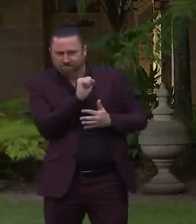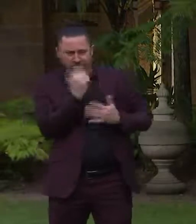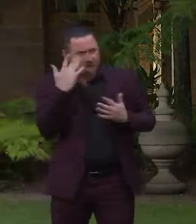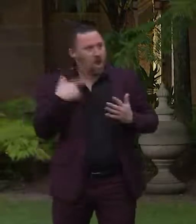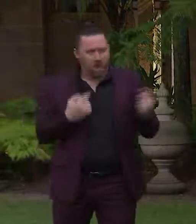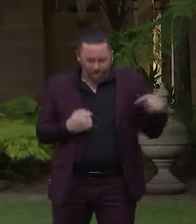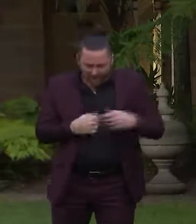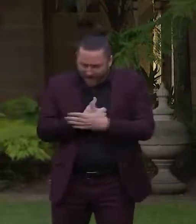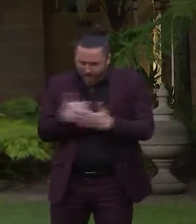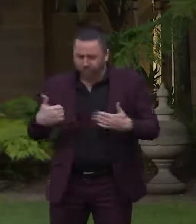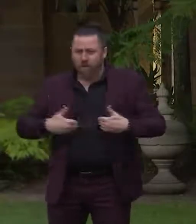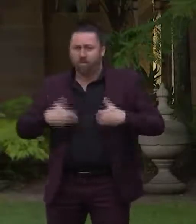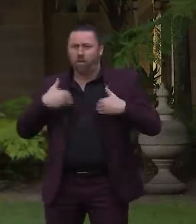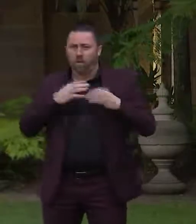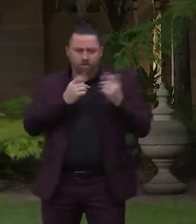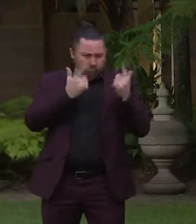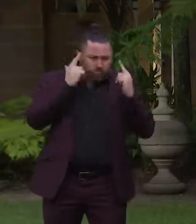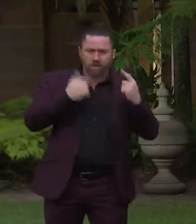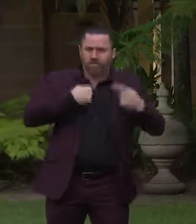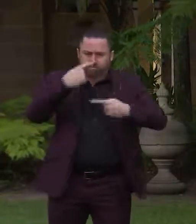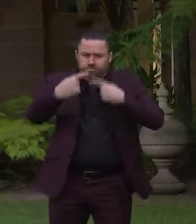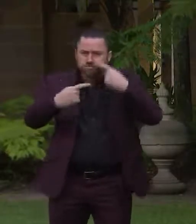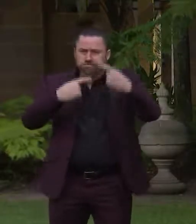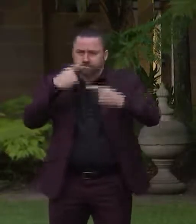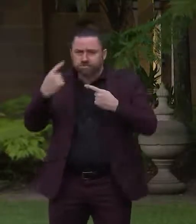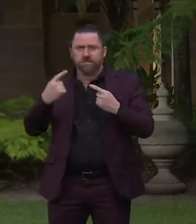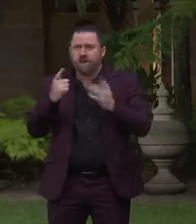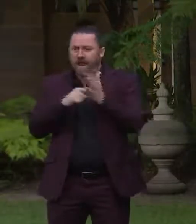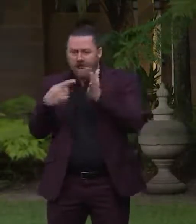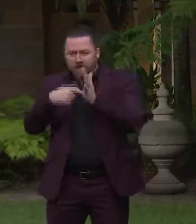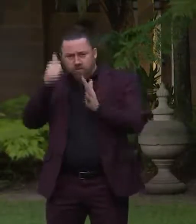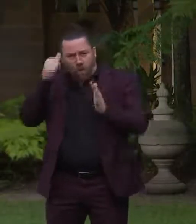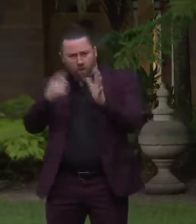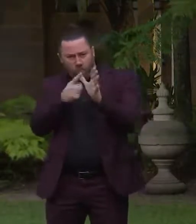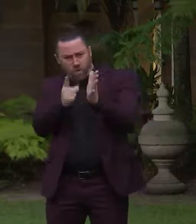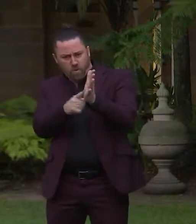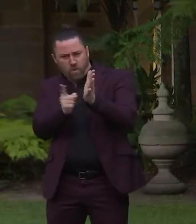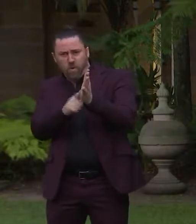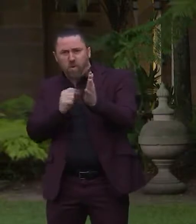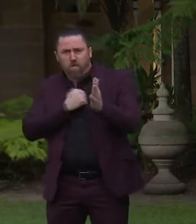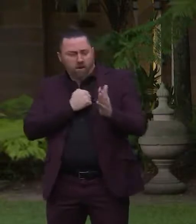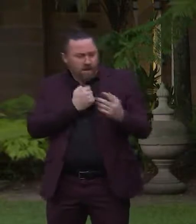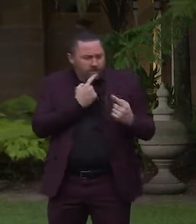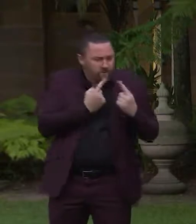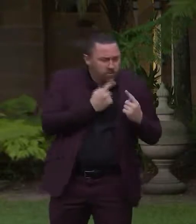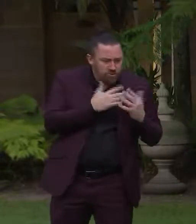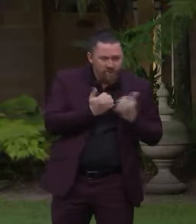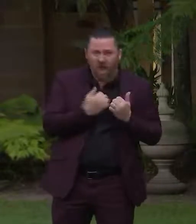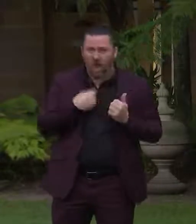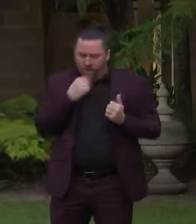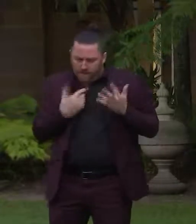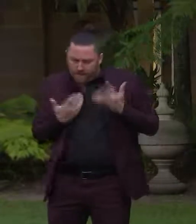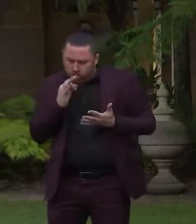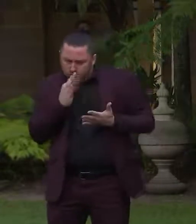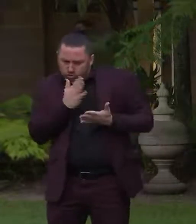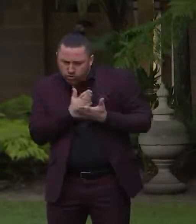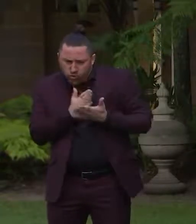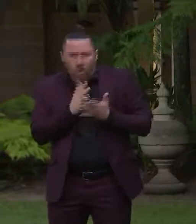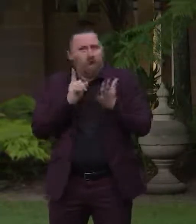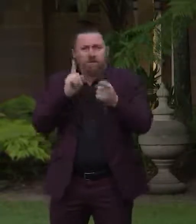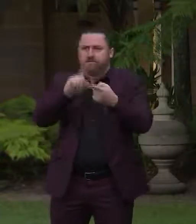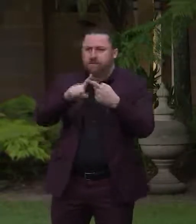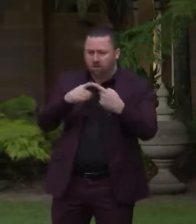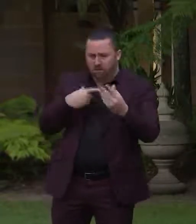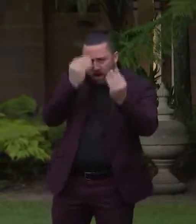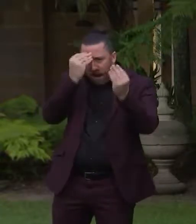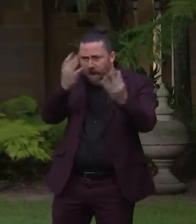out every morning with the Premier and brief with all the information I have, even when I'm not even sure about it, like those 2